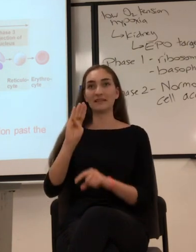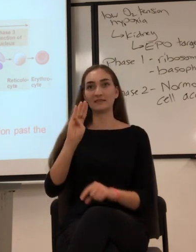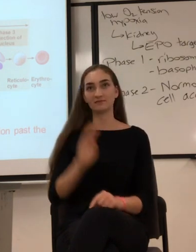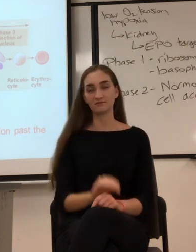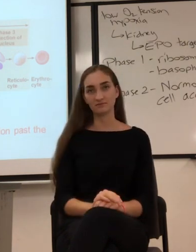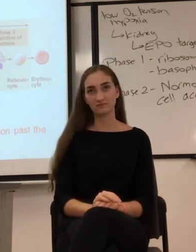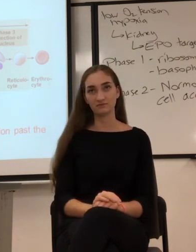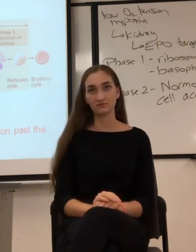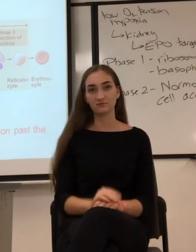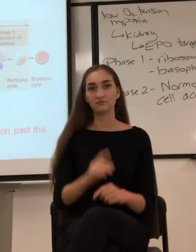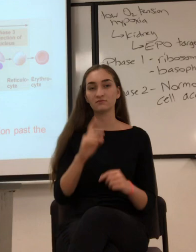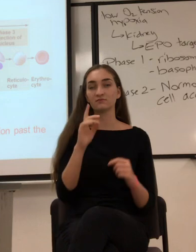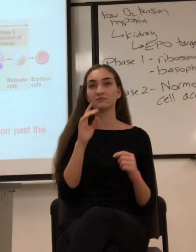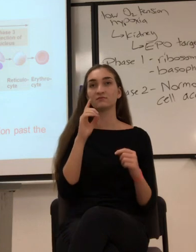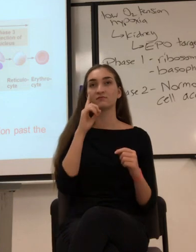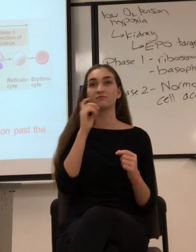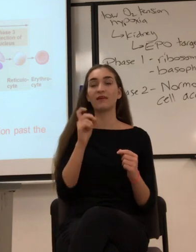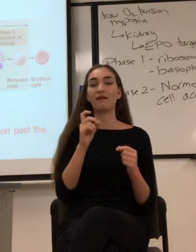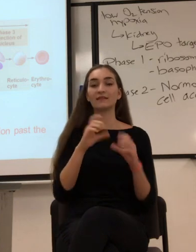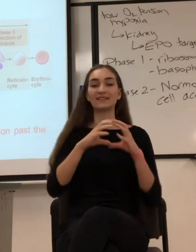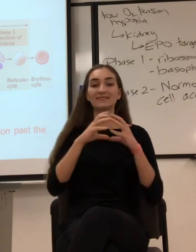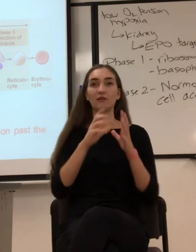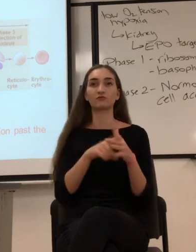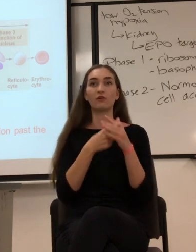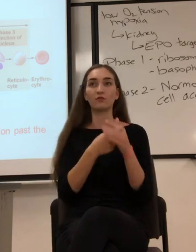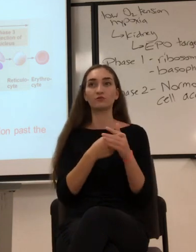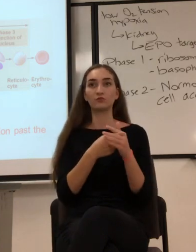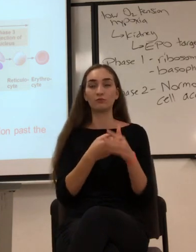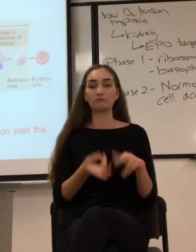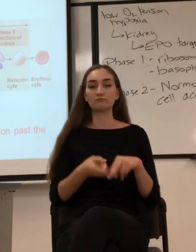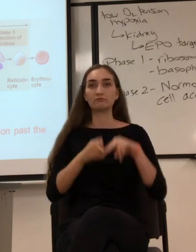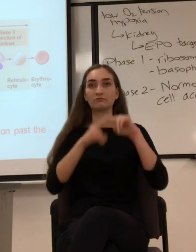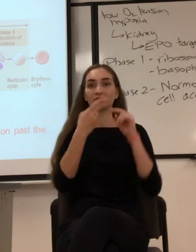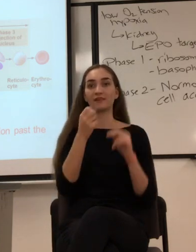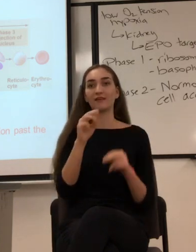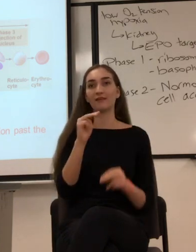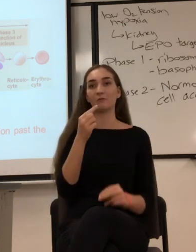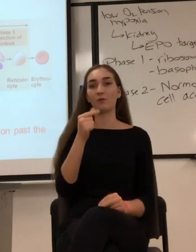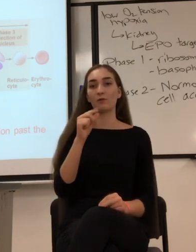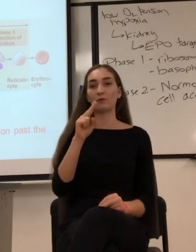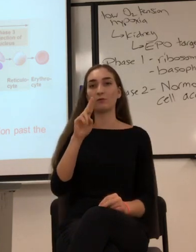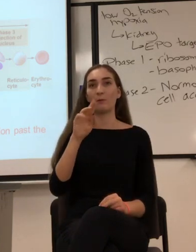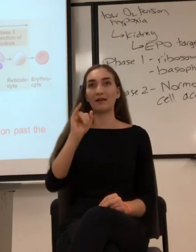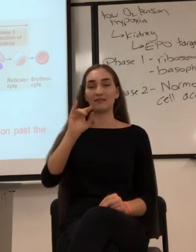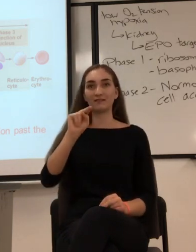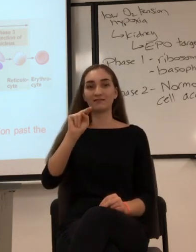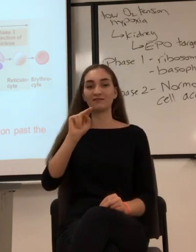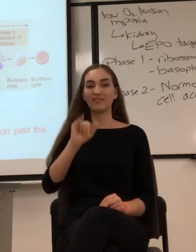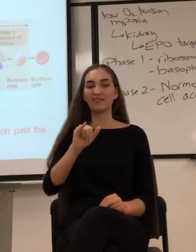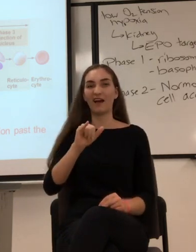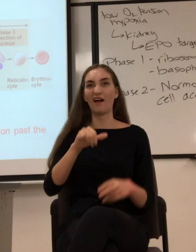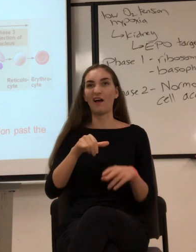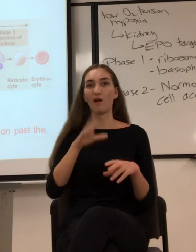And because it's starting to accumulate hemoglobin kind of takes up a red dye,